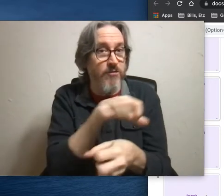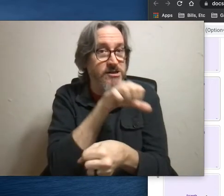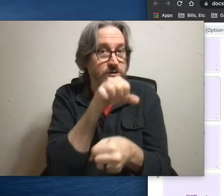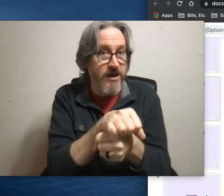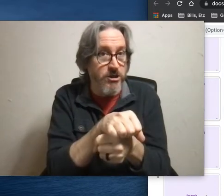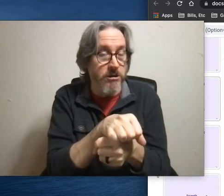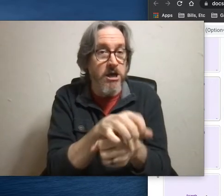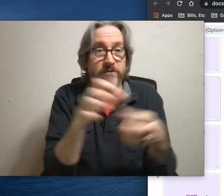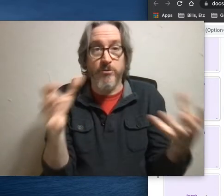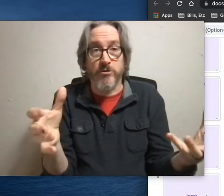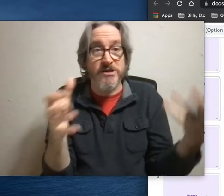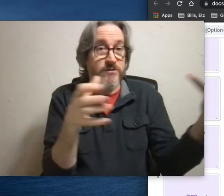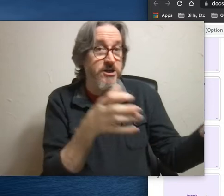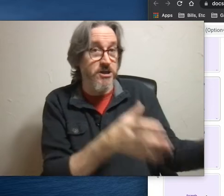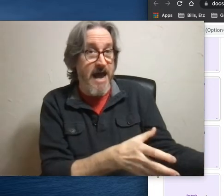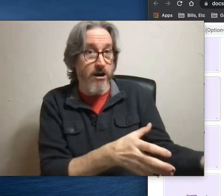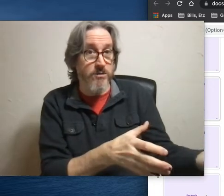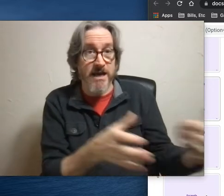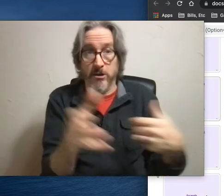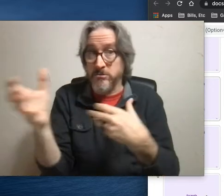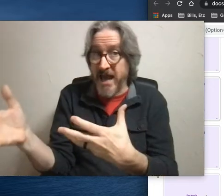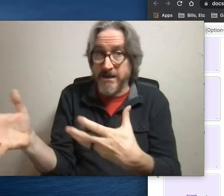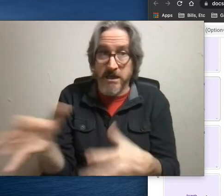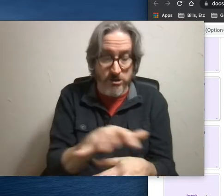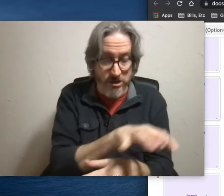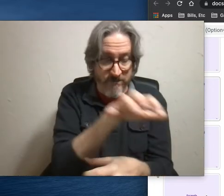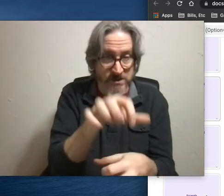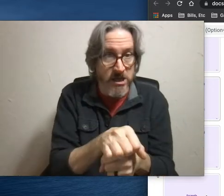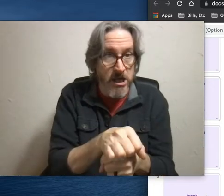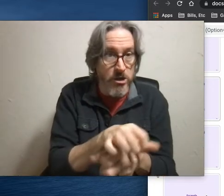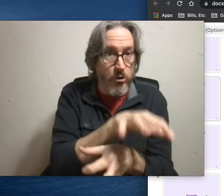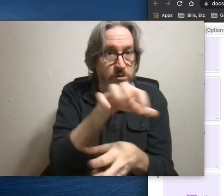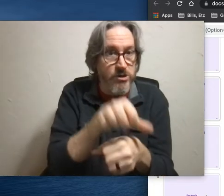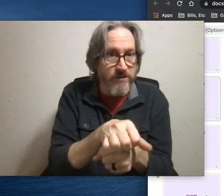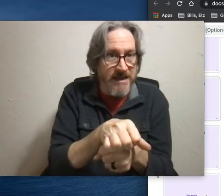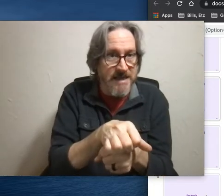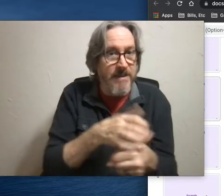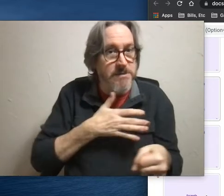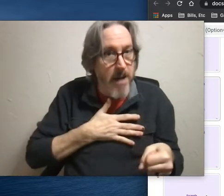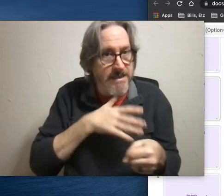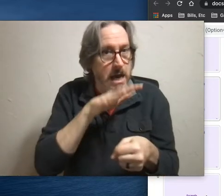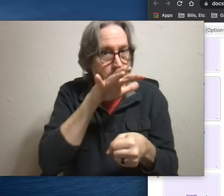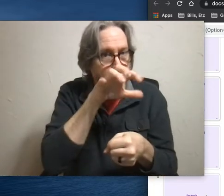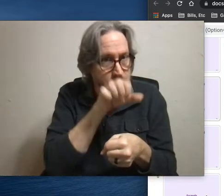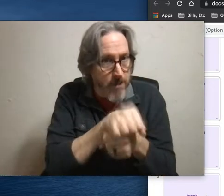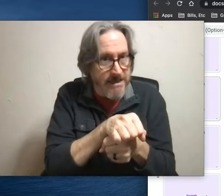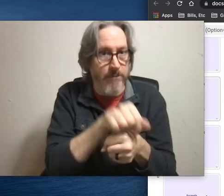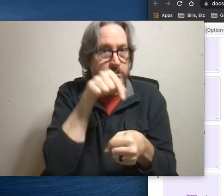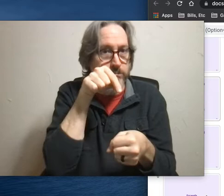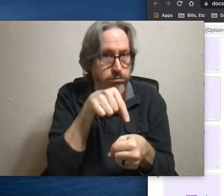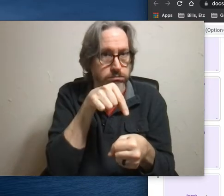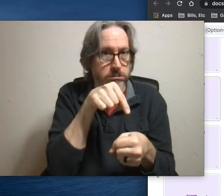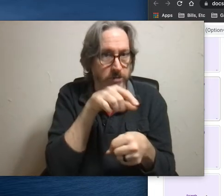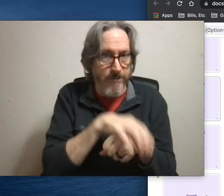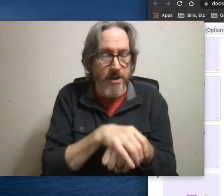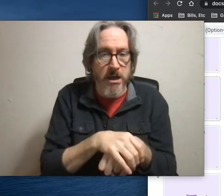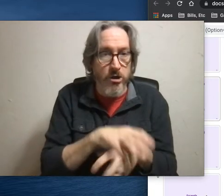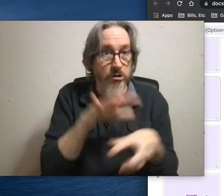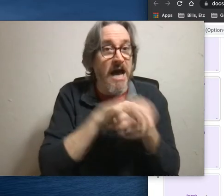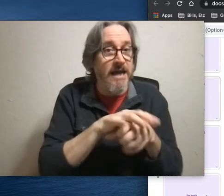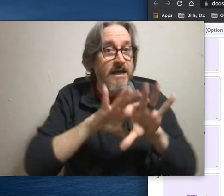time, a reservation. If you put a reservation at a hotel, at a doctor's office, you're reserving that time. That's my time. That's my table,